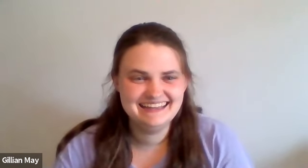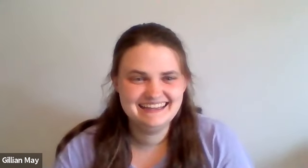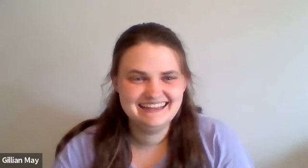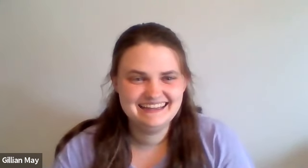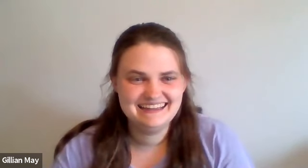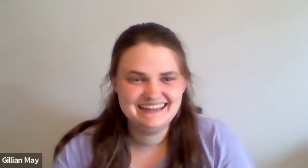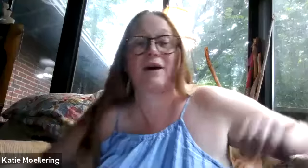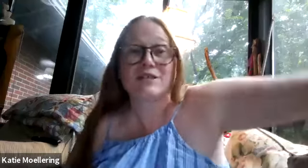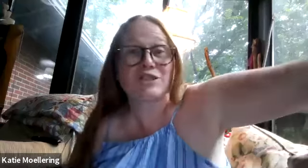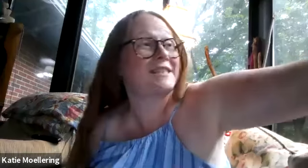what we've been waving about. She's